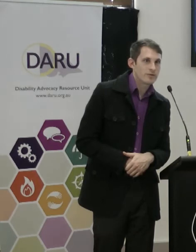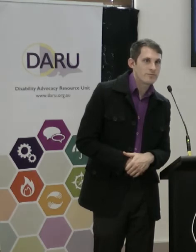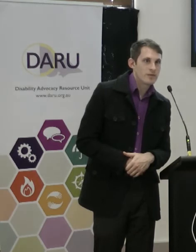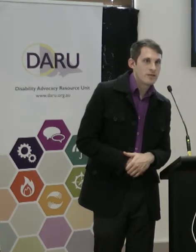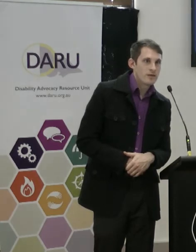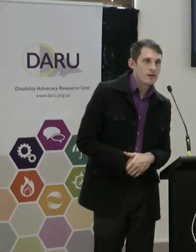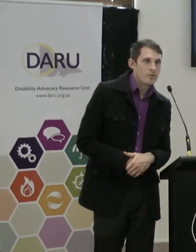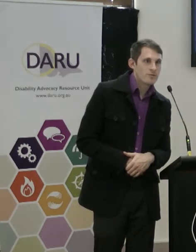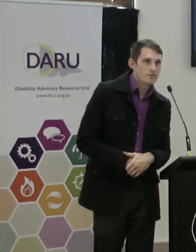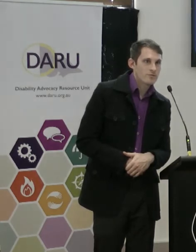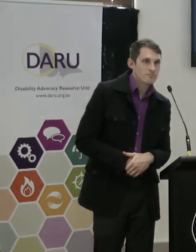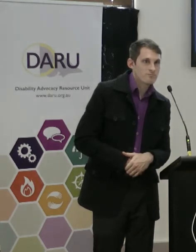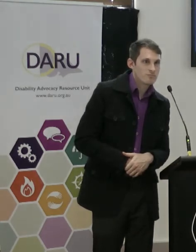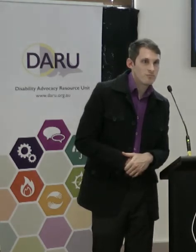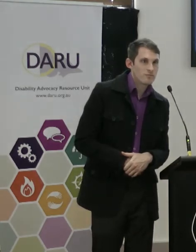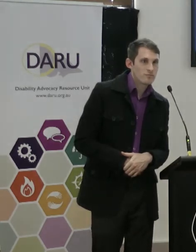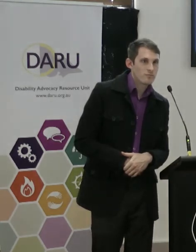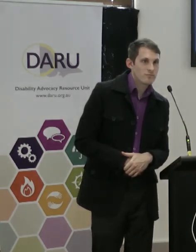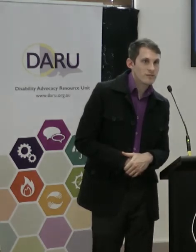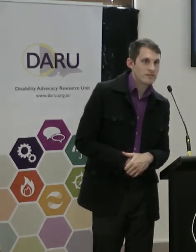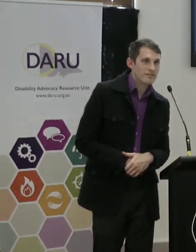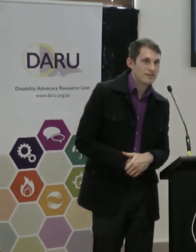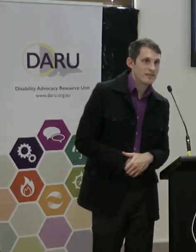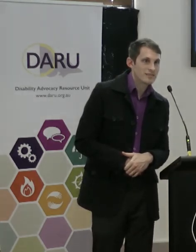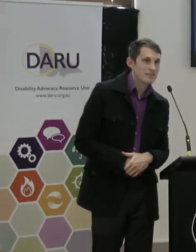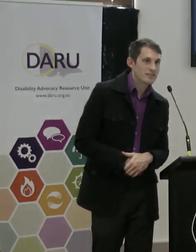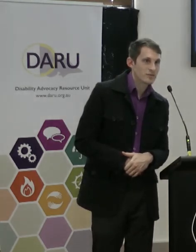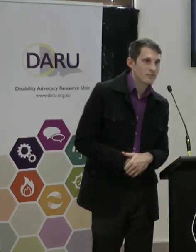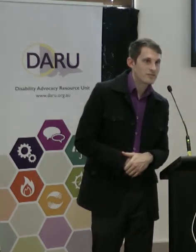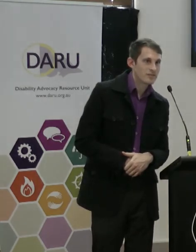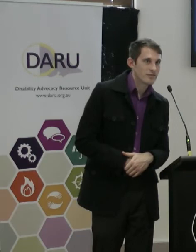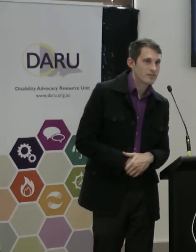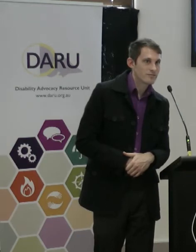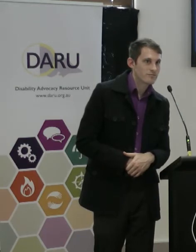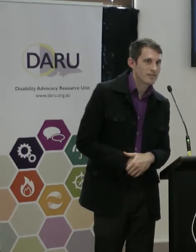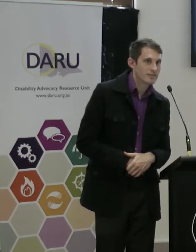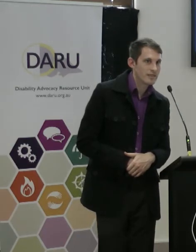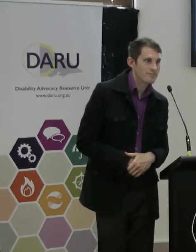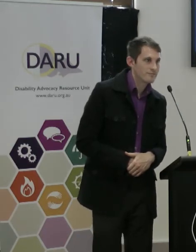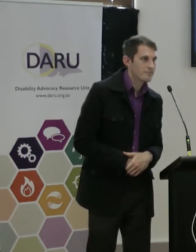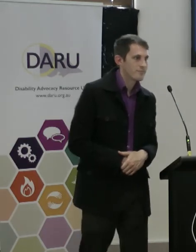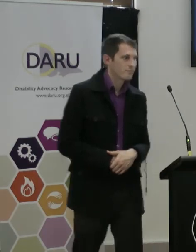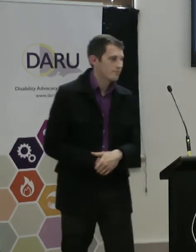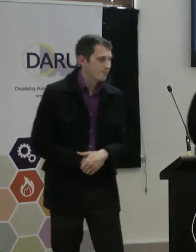complaints were upheld, or do you have any statistics or numbers that you can give us related to